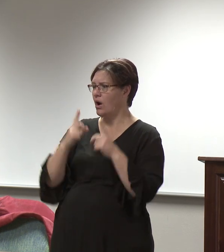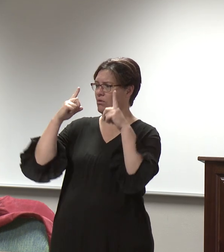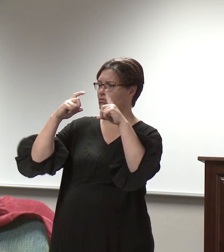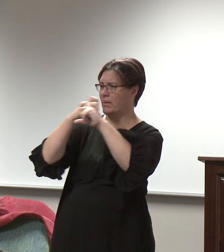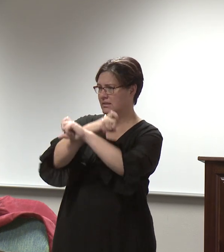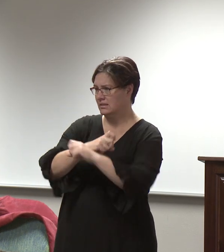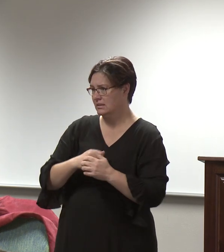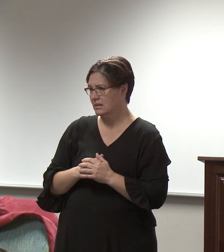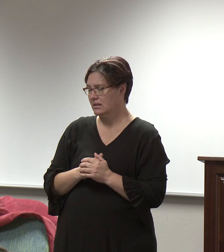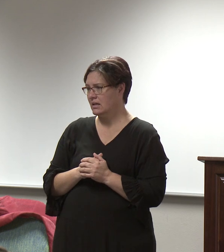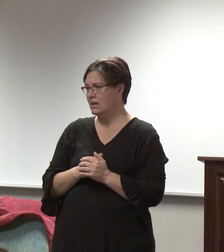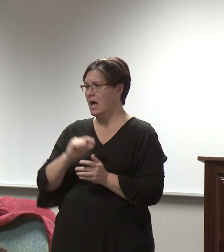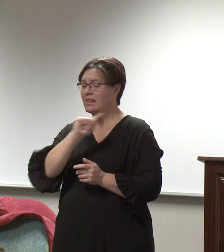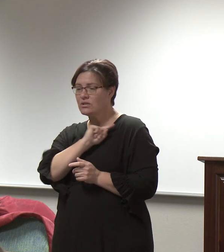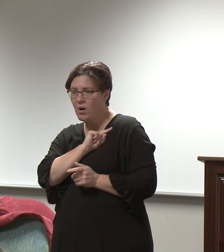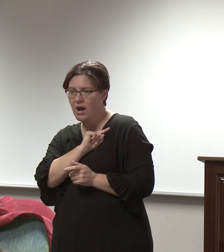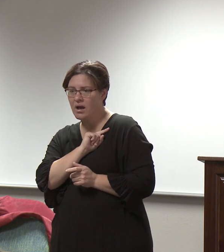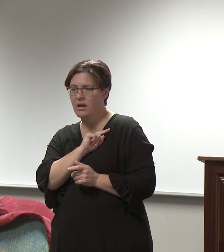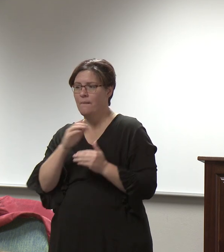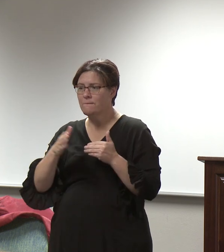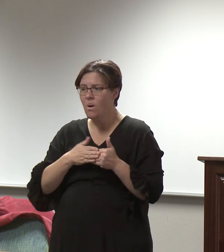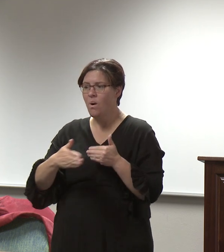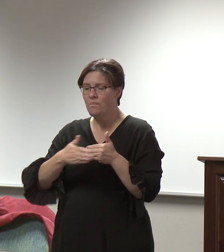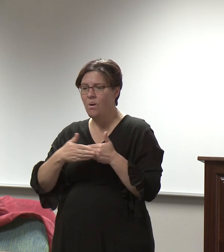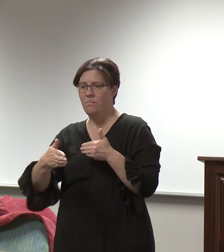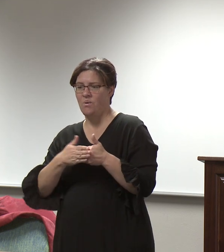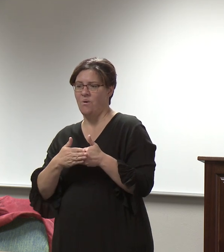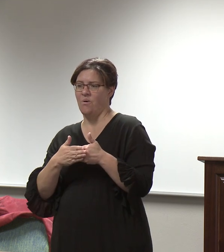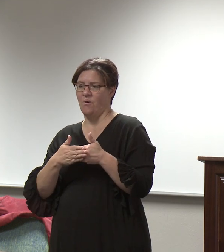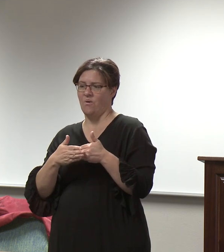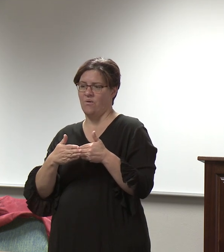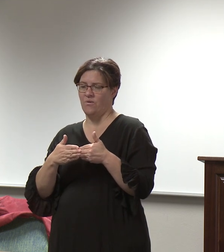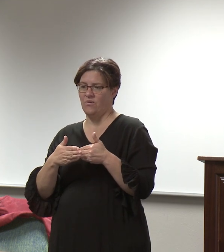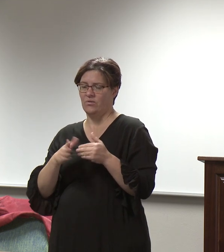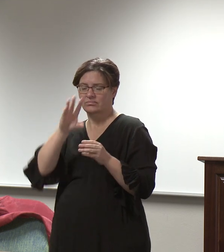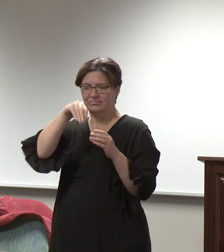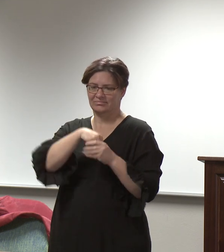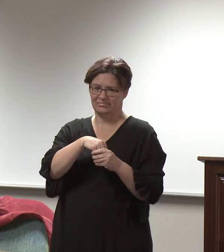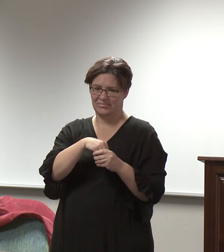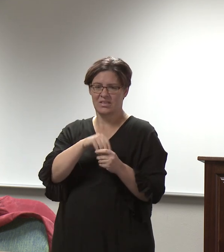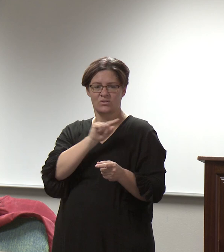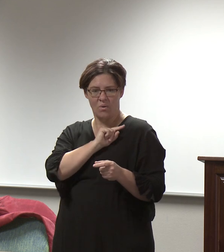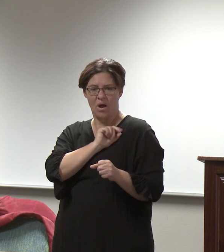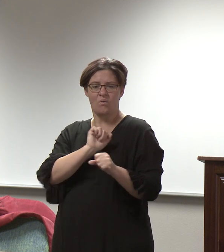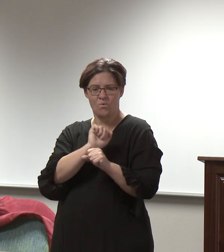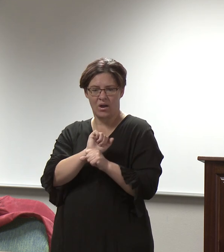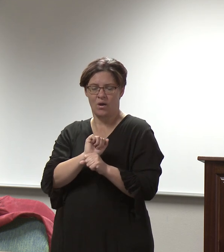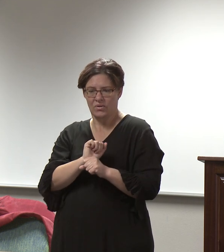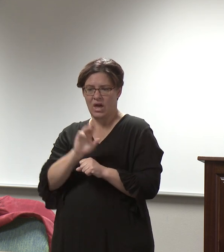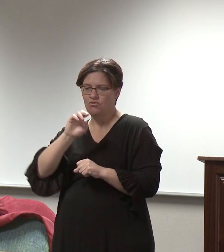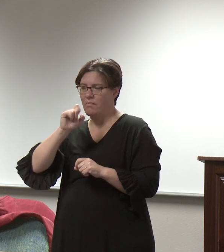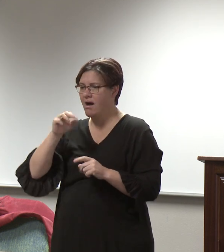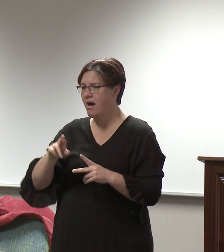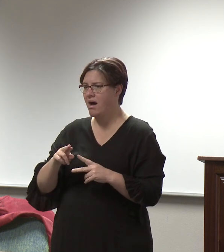complexities. That's why more and more I resort to artists. And that's why I work so much with rappers,